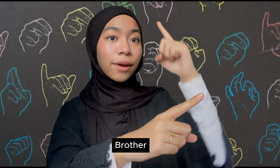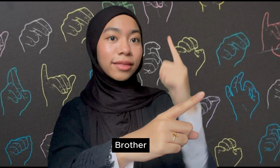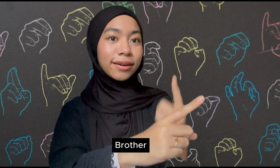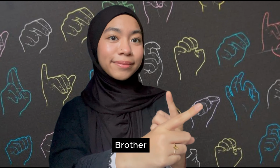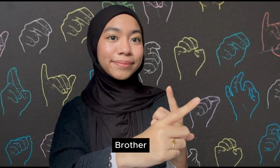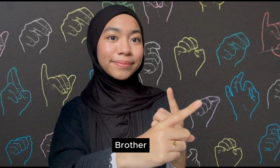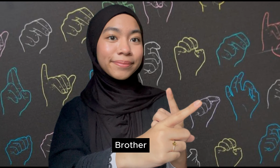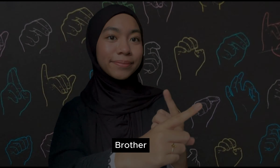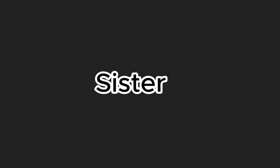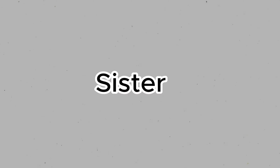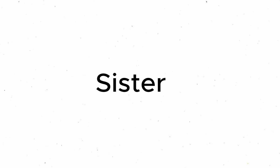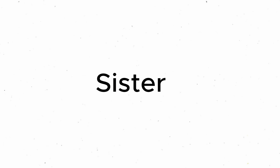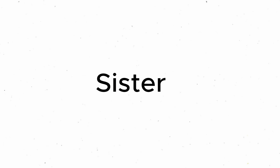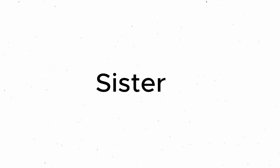Brother.